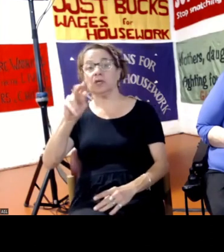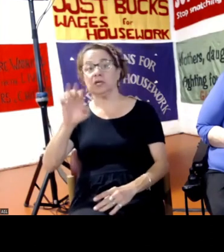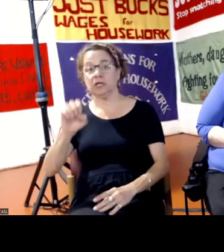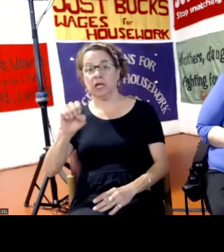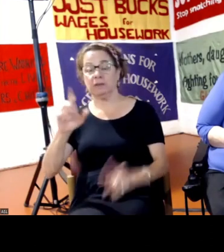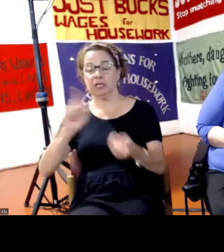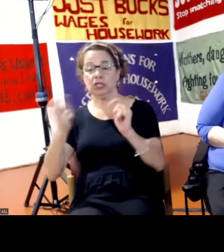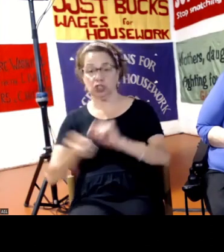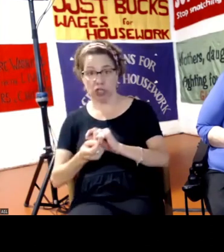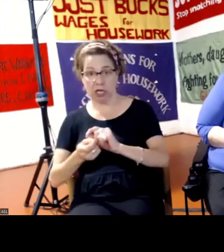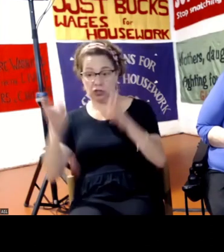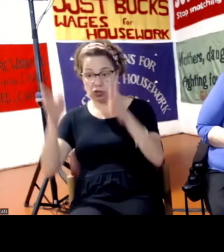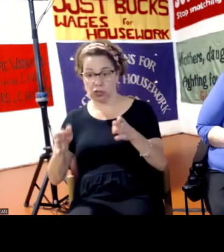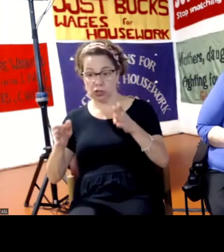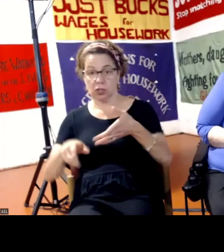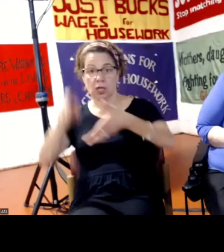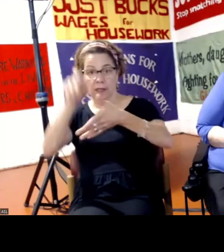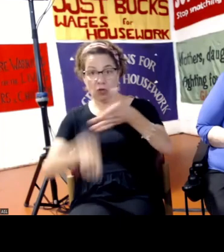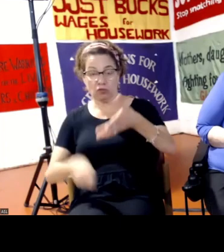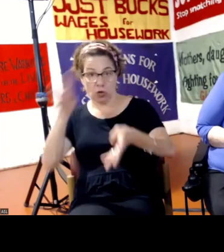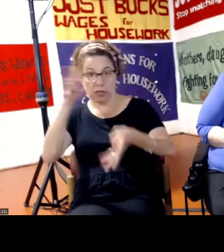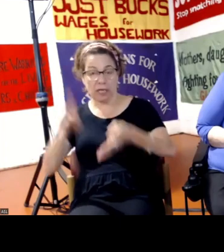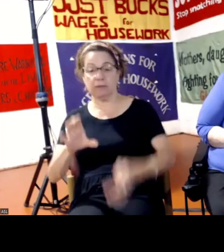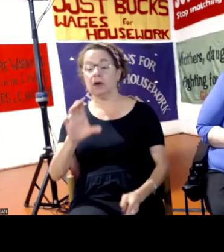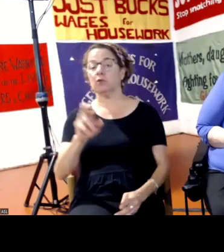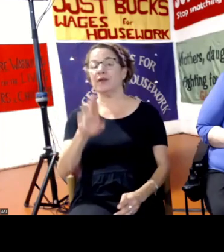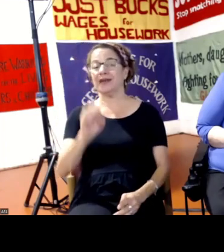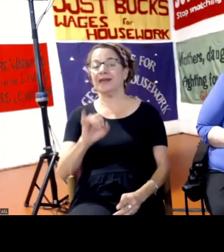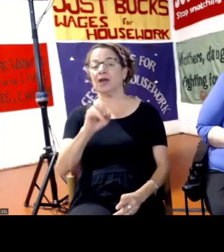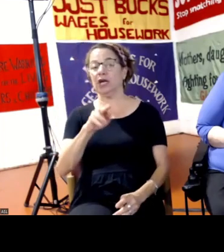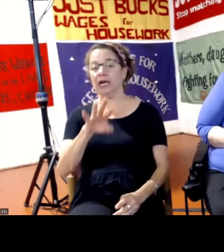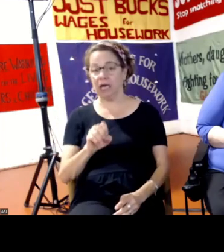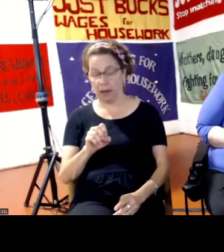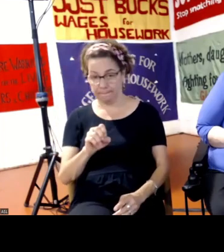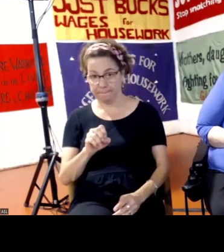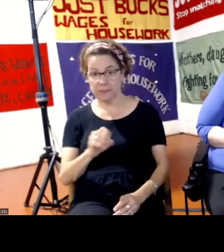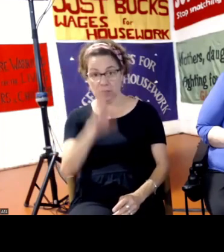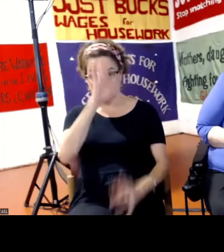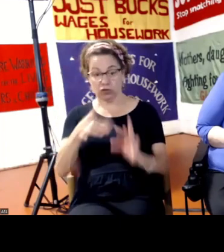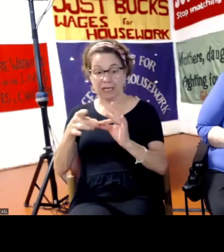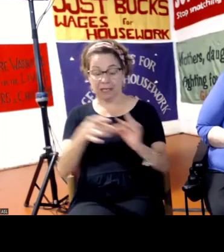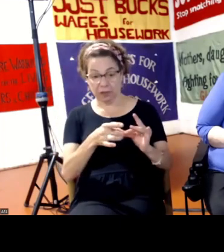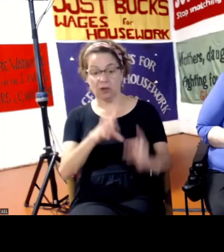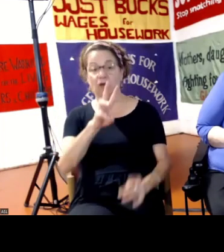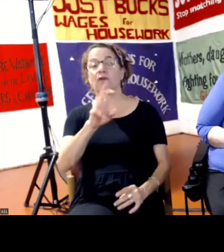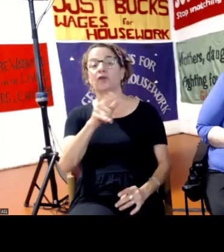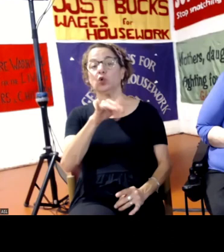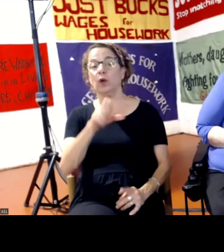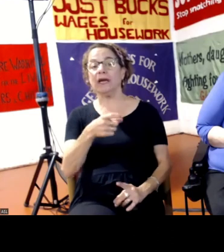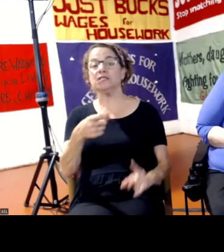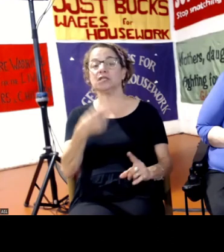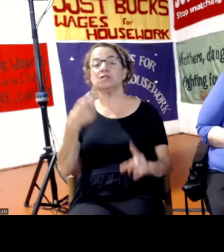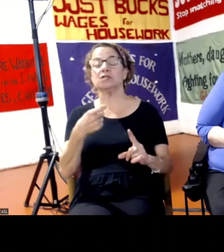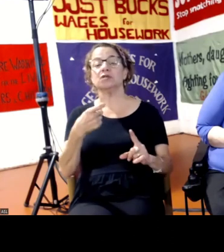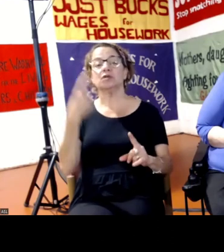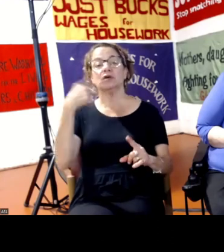draft, and it was directly out of the Wages for Housework campaign and their connection with the Wages for